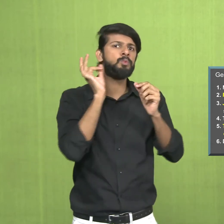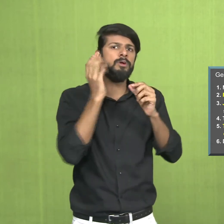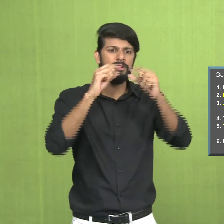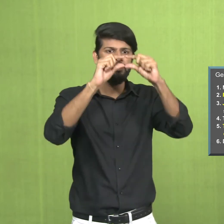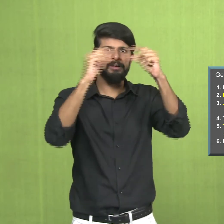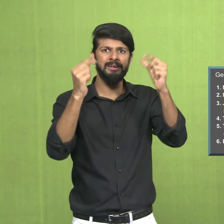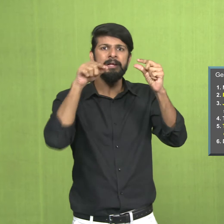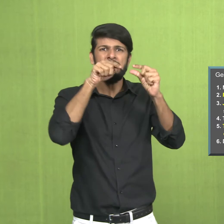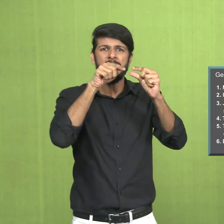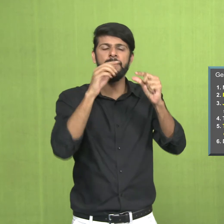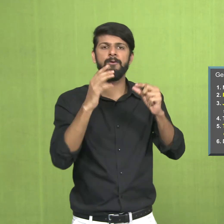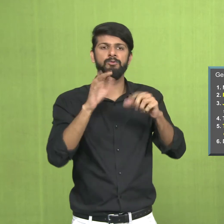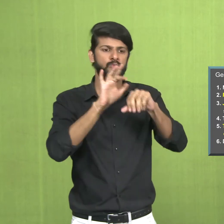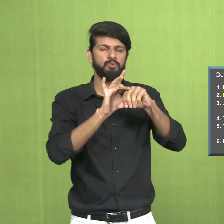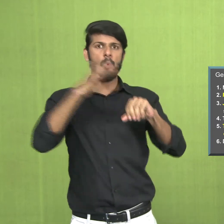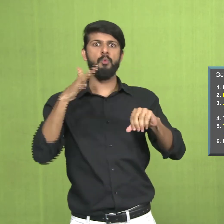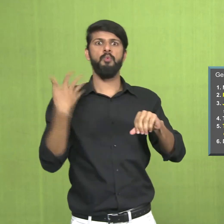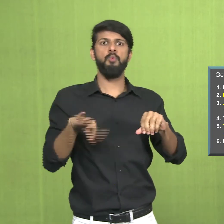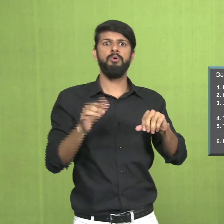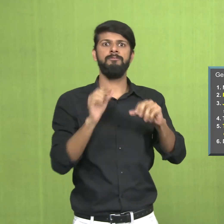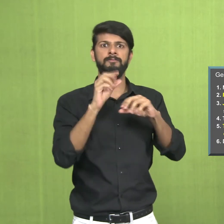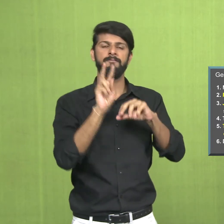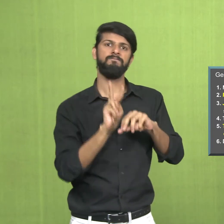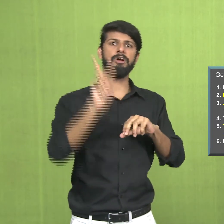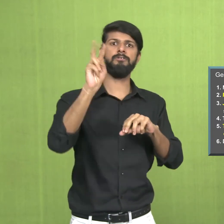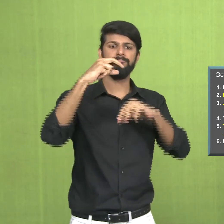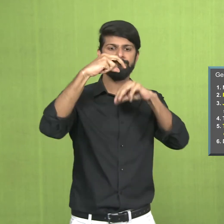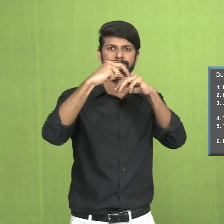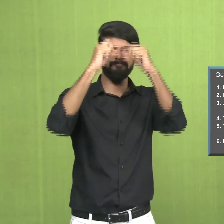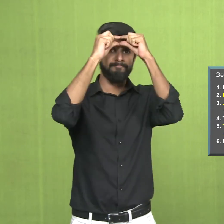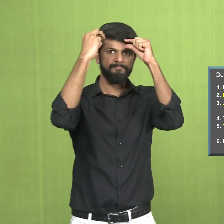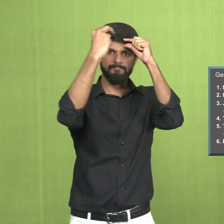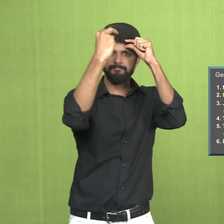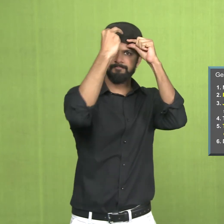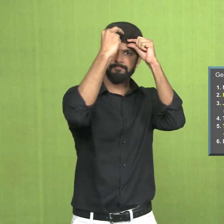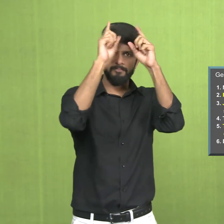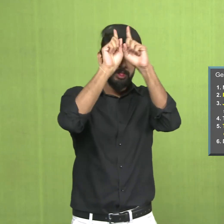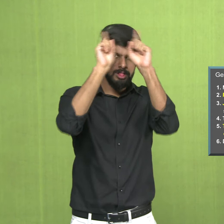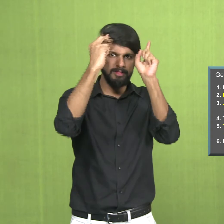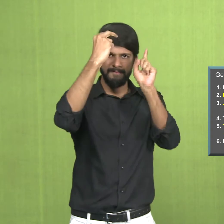is beautifully designed. You will see a jeweled band on the forehead as well as the arm.